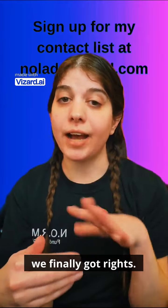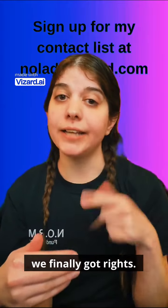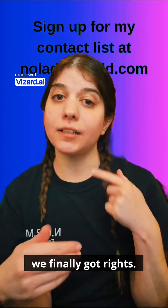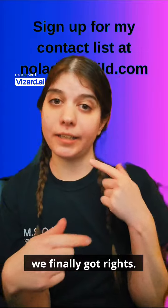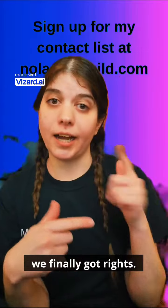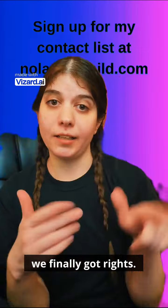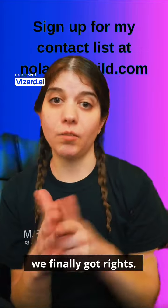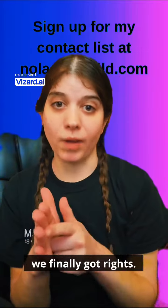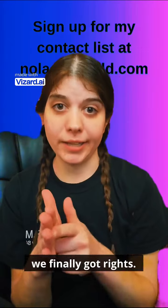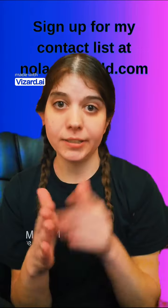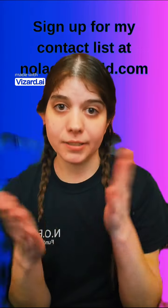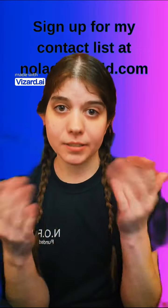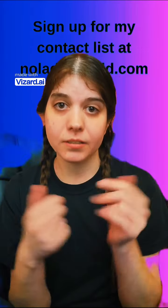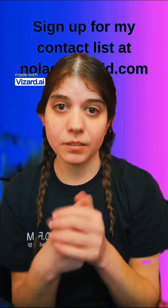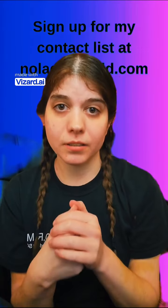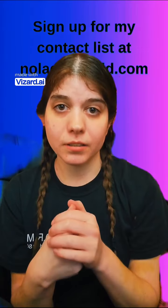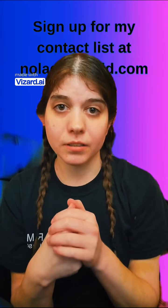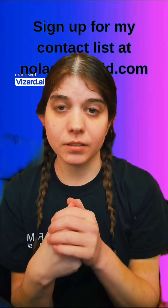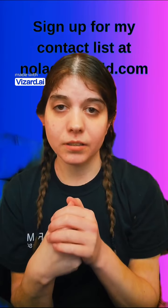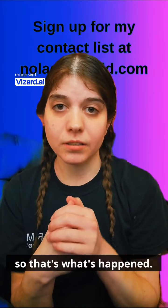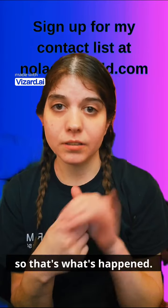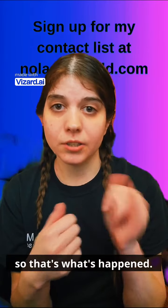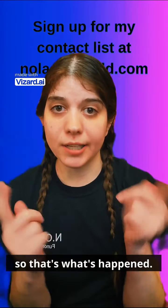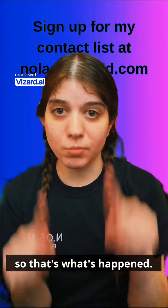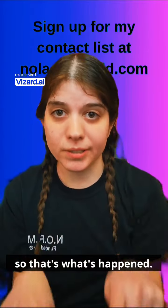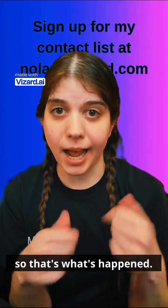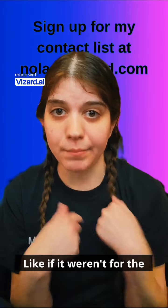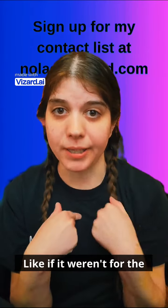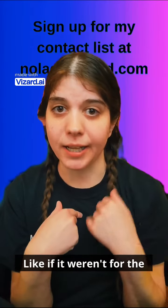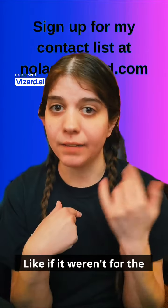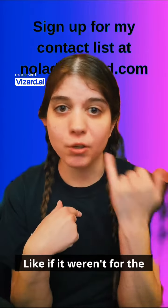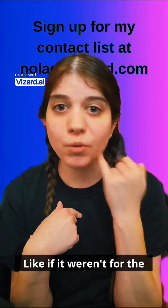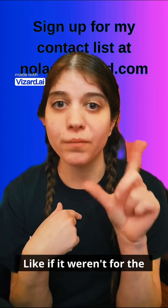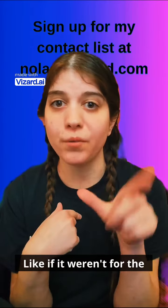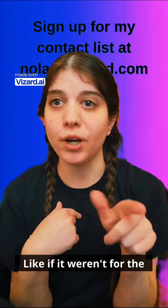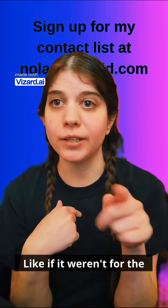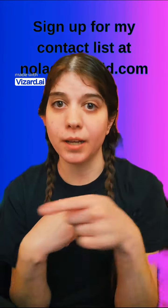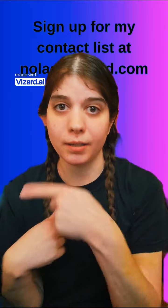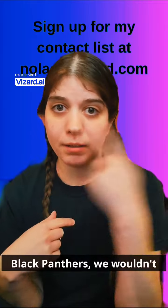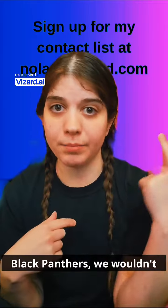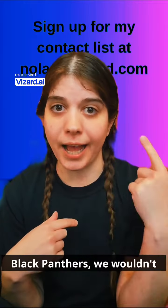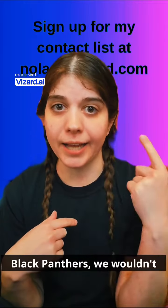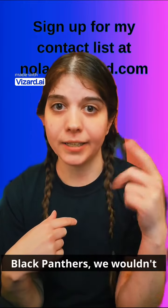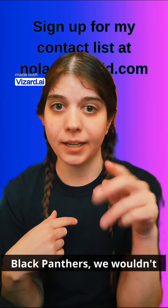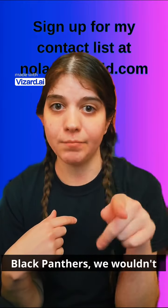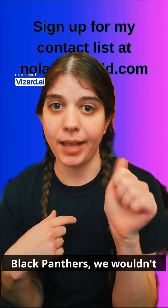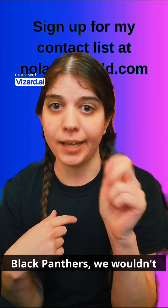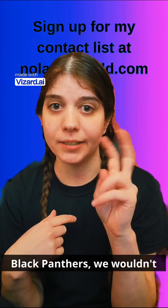finally got rights. So that's what's happened. Like, if it weren't for the Black